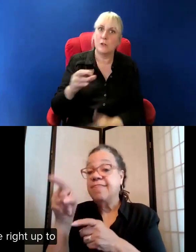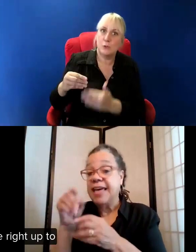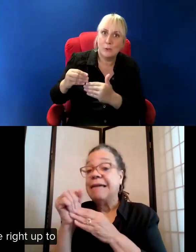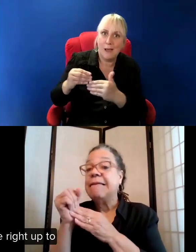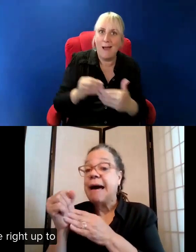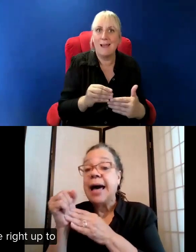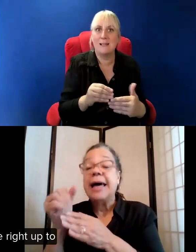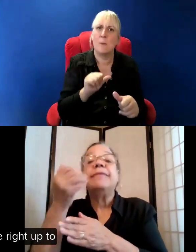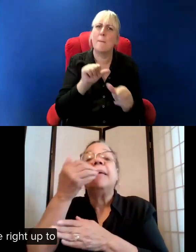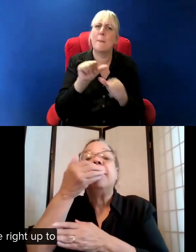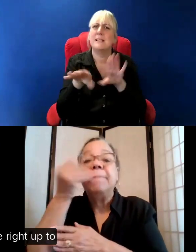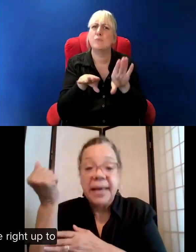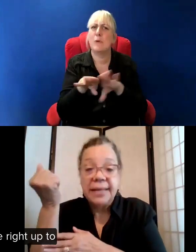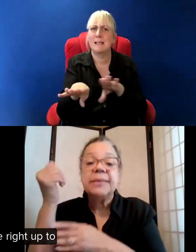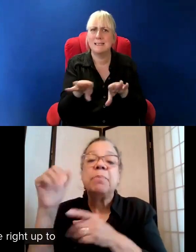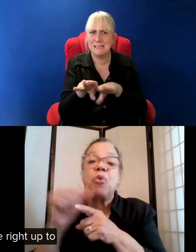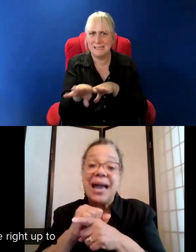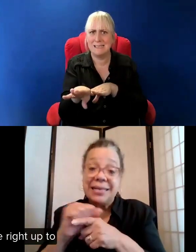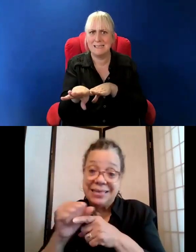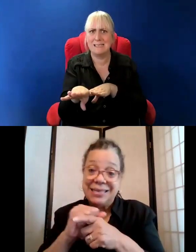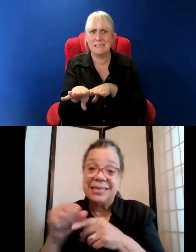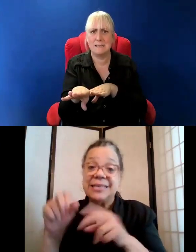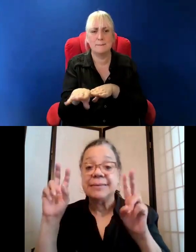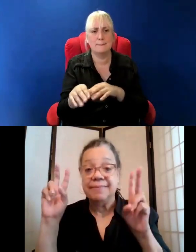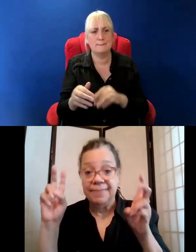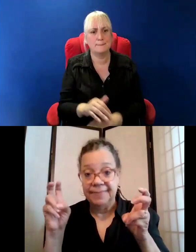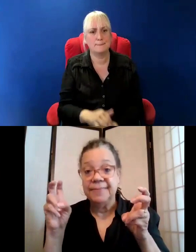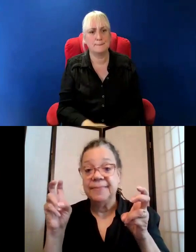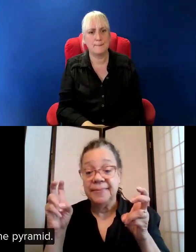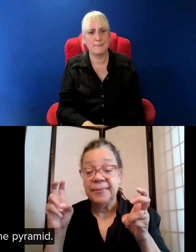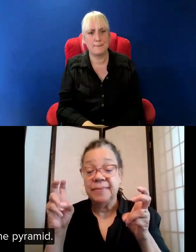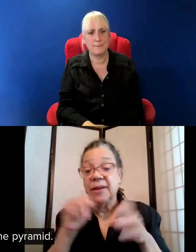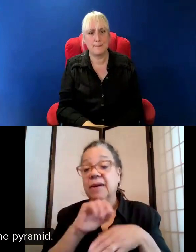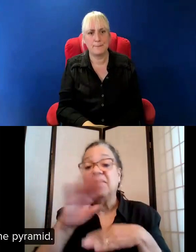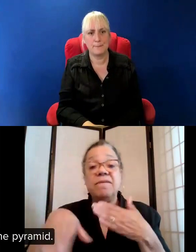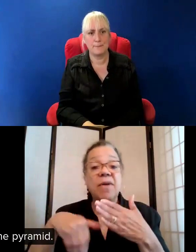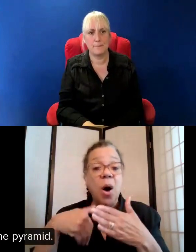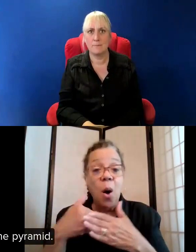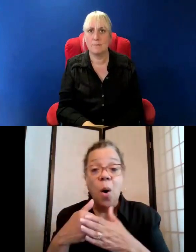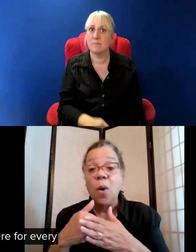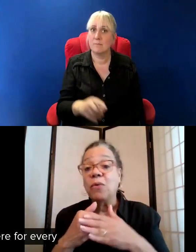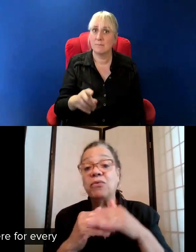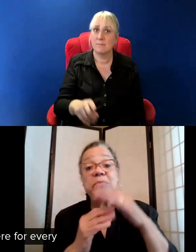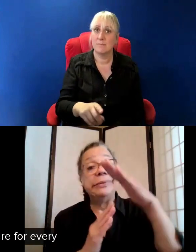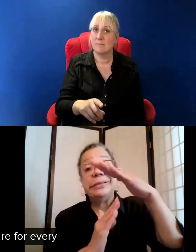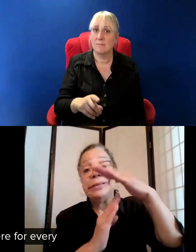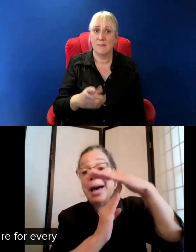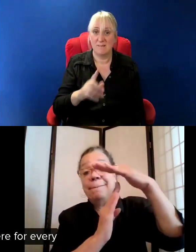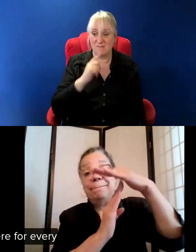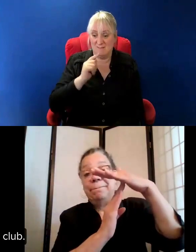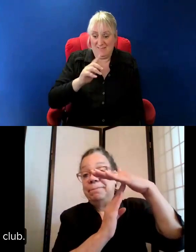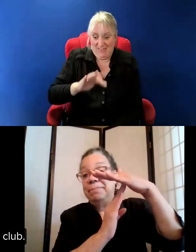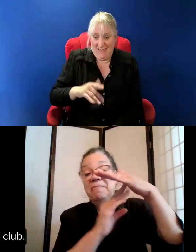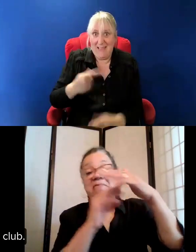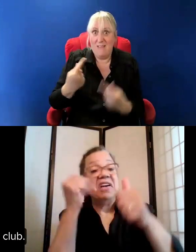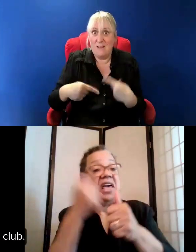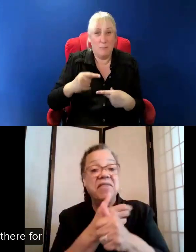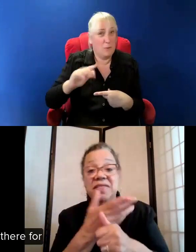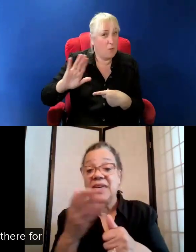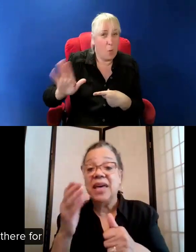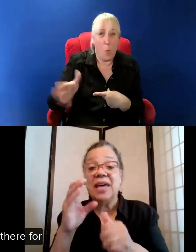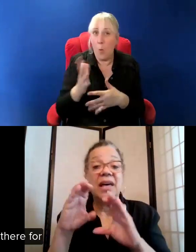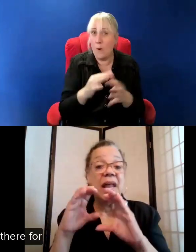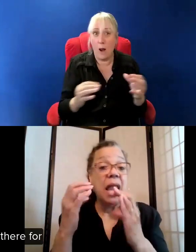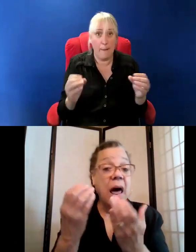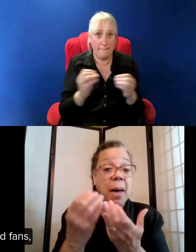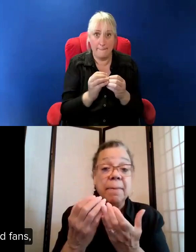best practice right up to you know, the top of the pyramid. They are there for every single club.